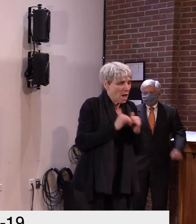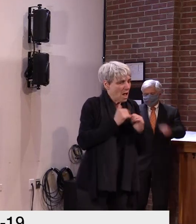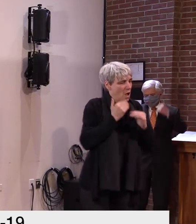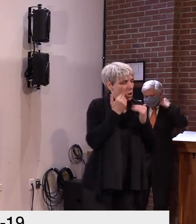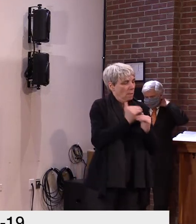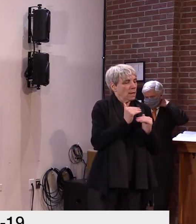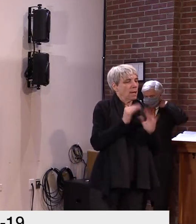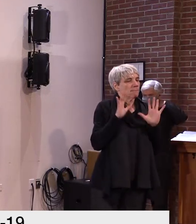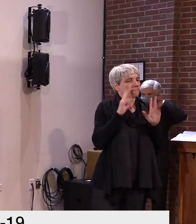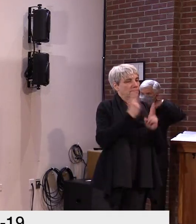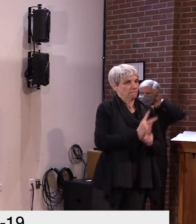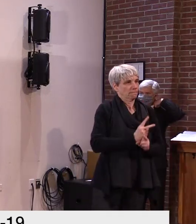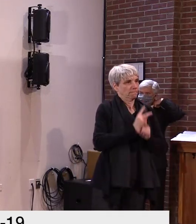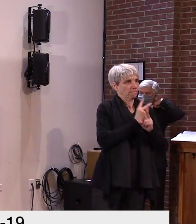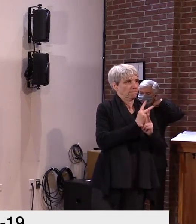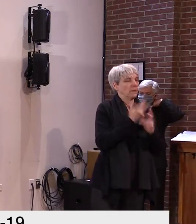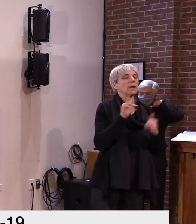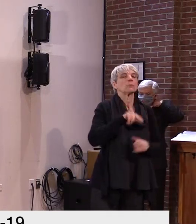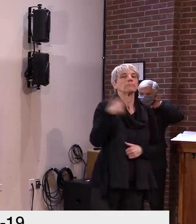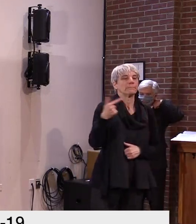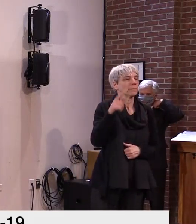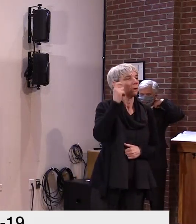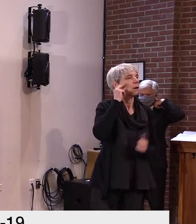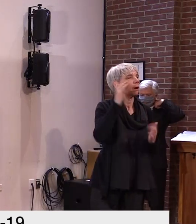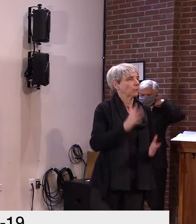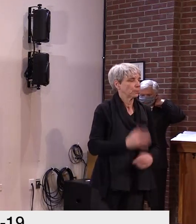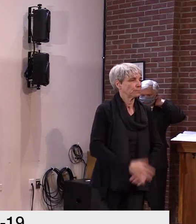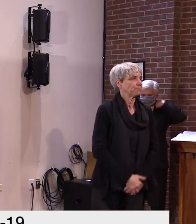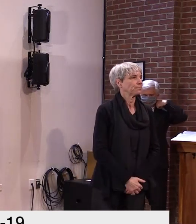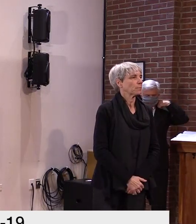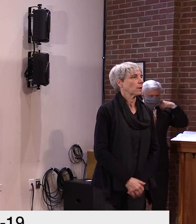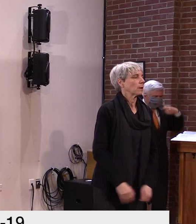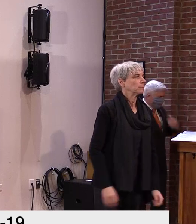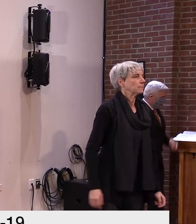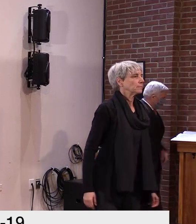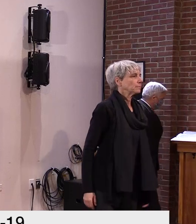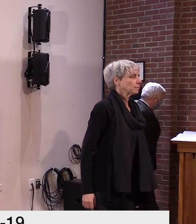together. I'll turn it back to the governor now.